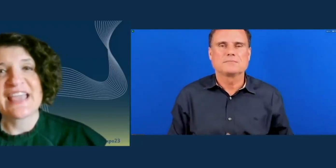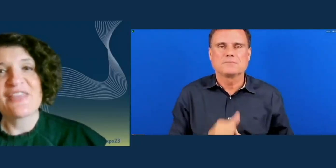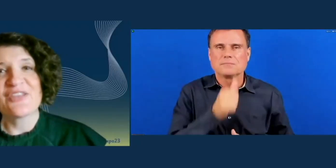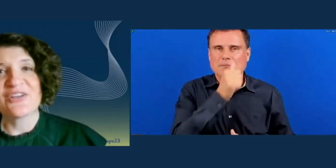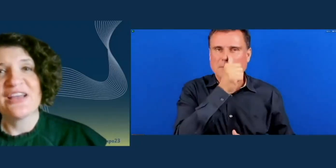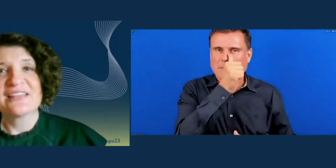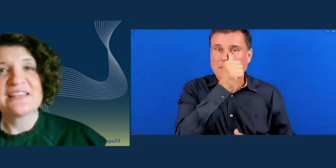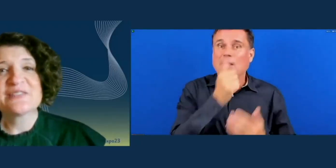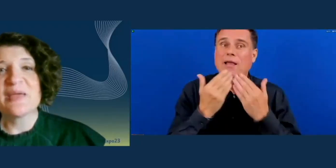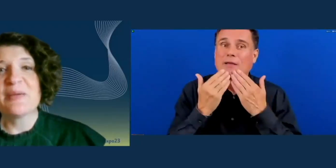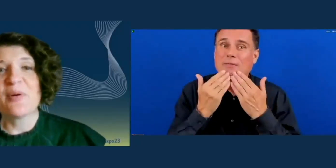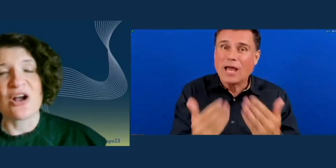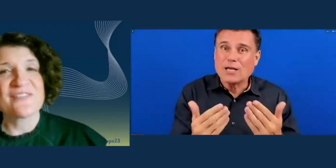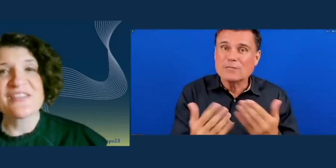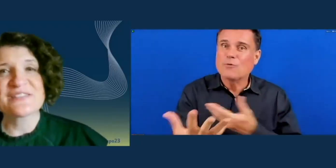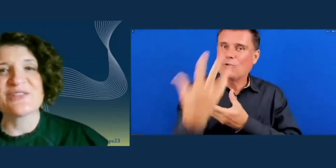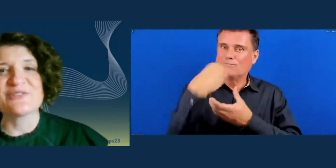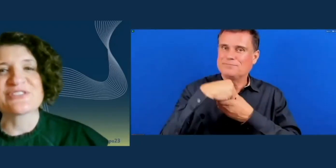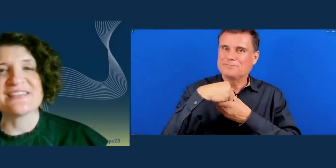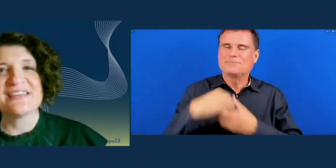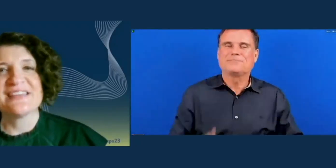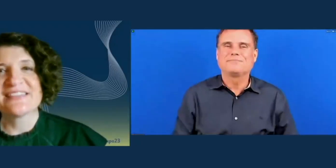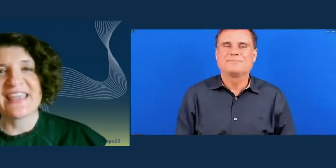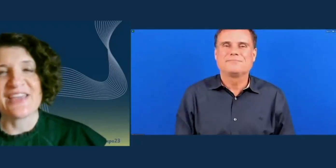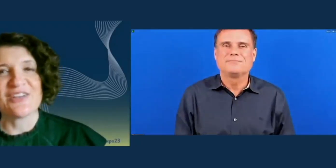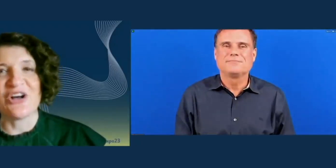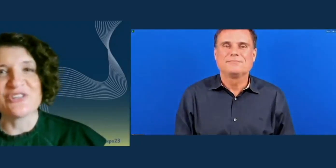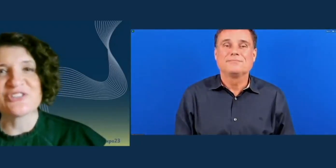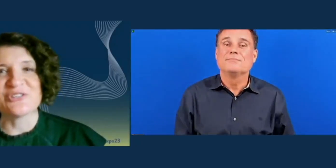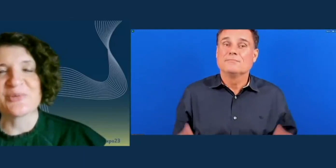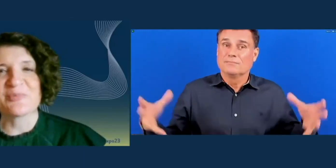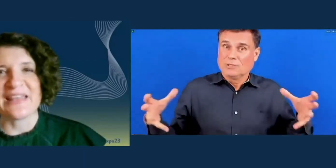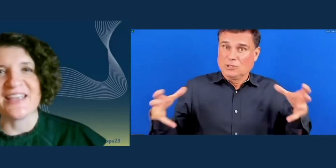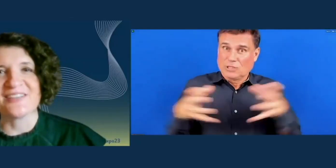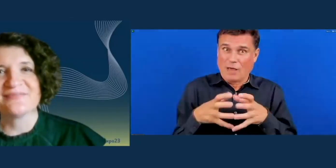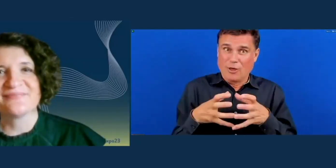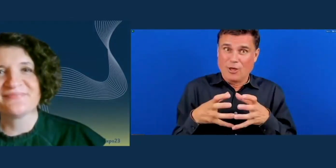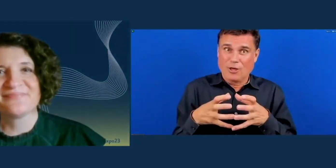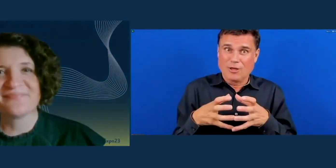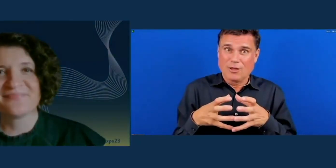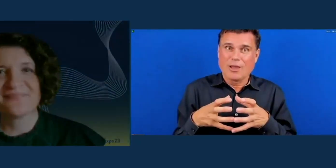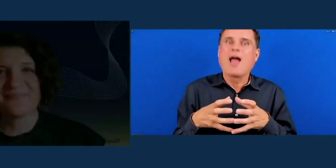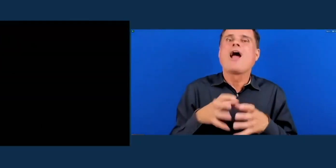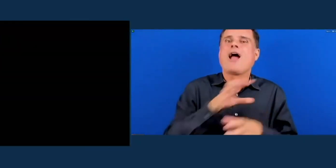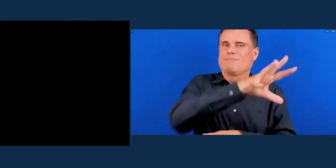Together, let's be part of the solution to get all children reading.